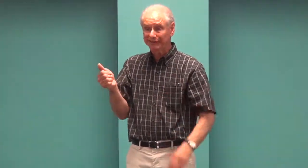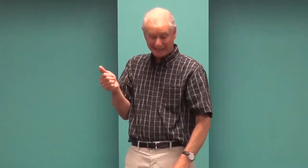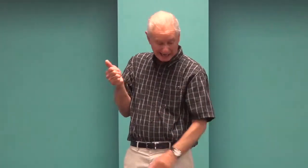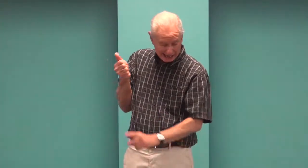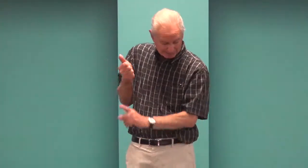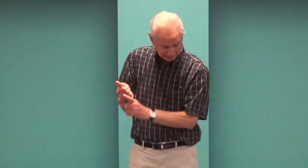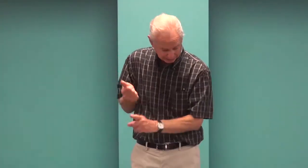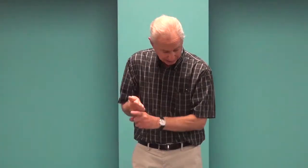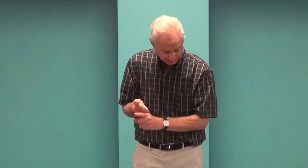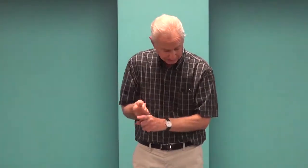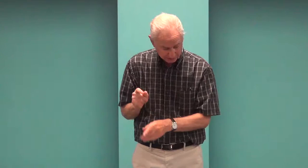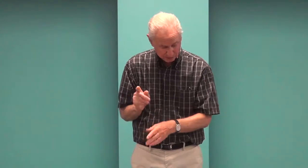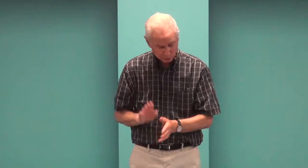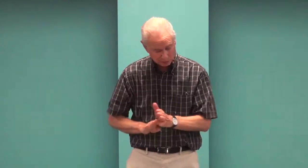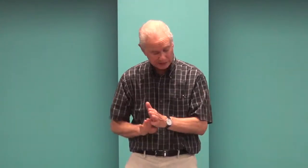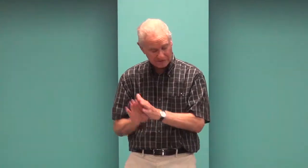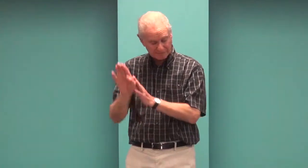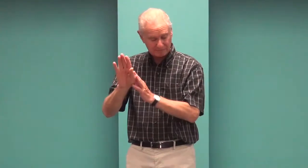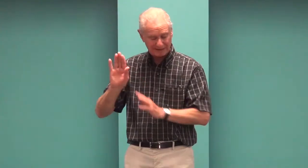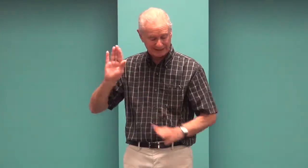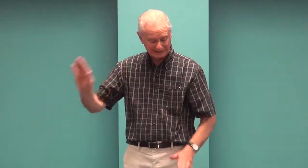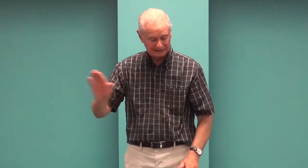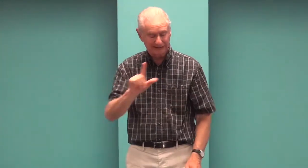skills. He taught himself